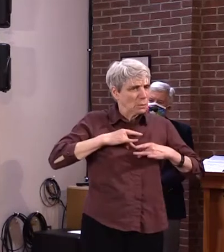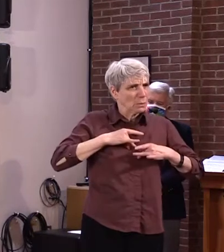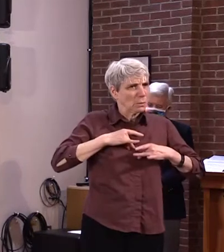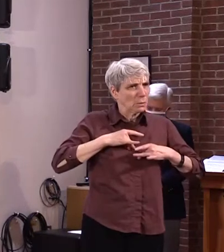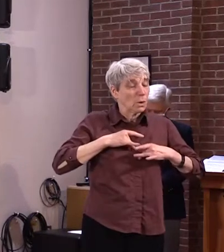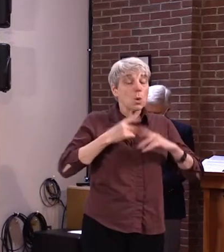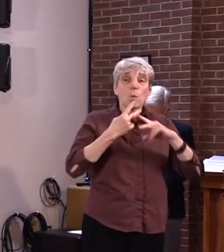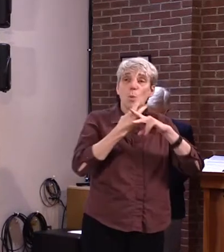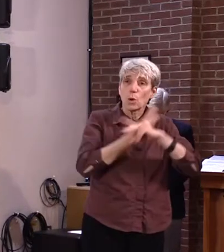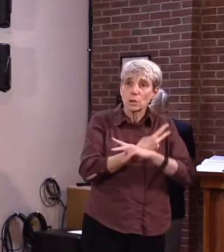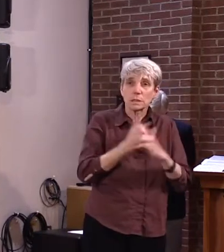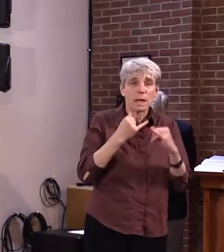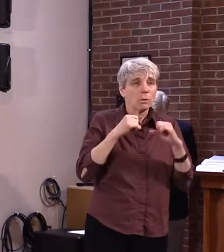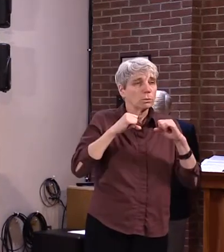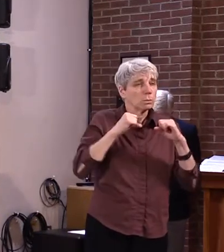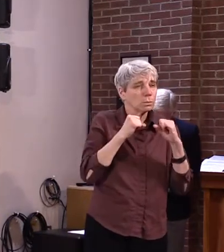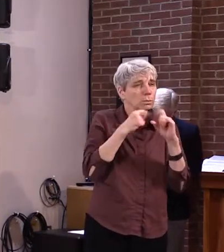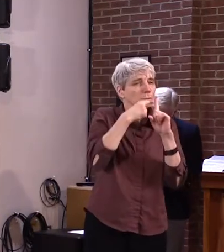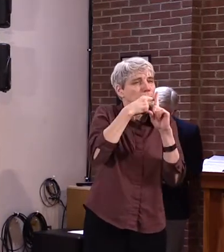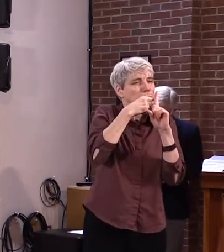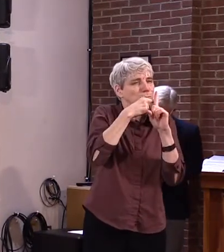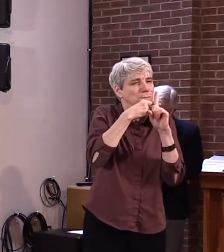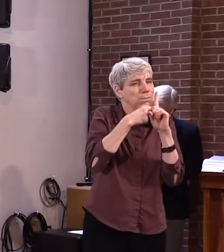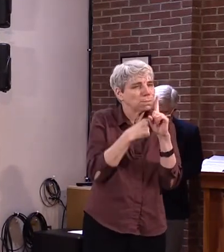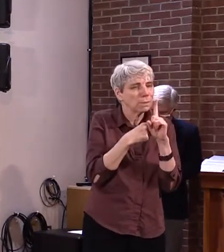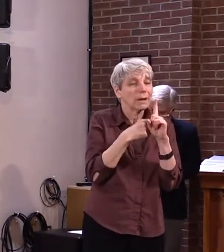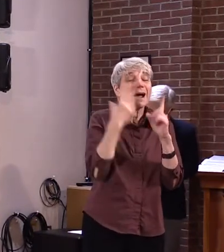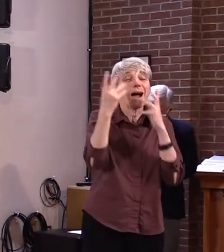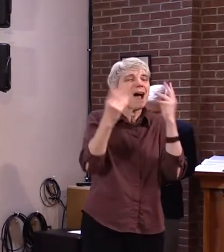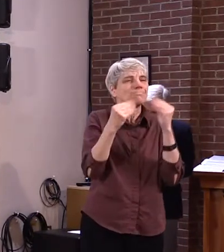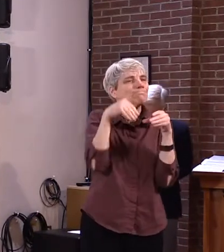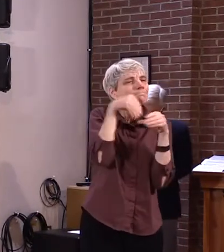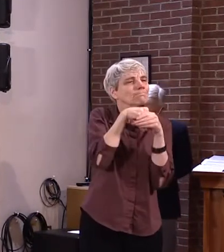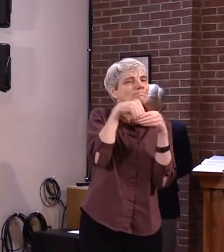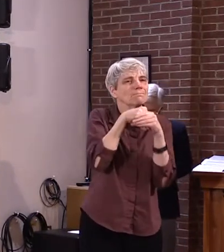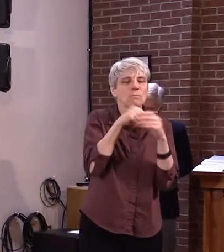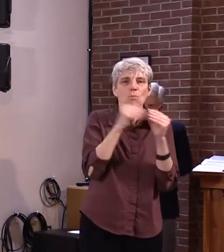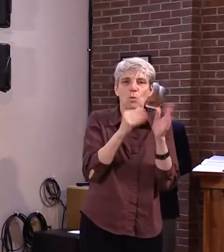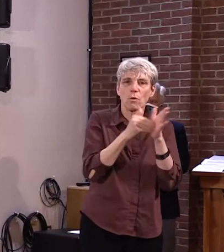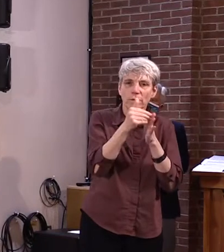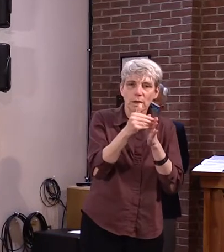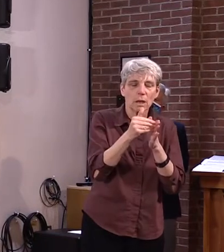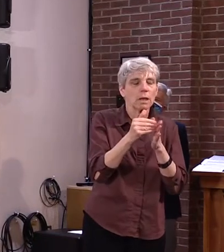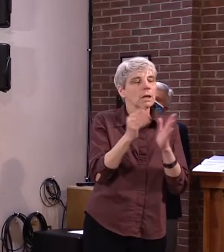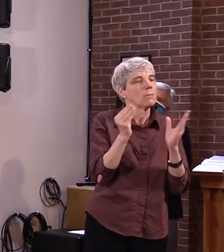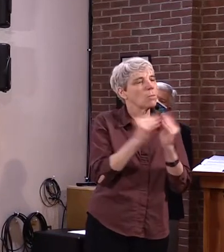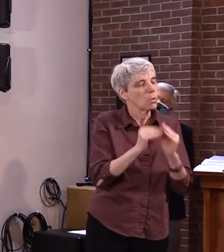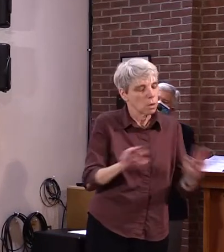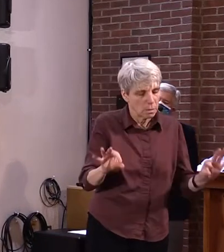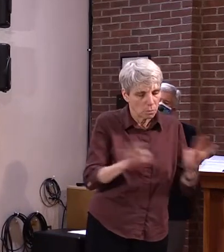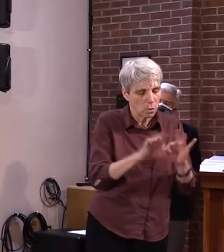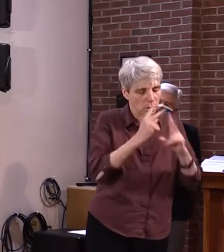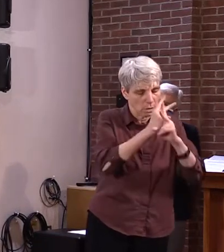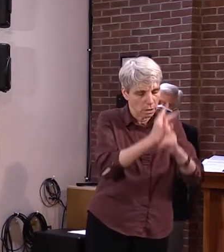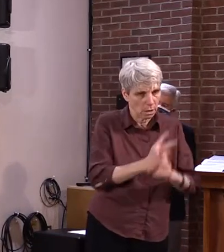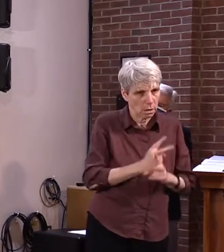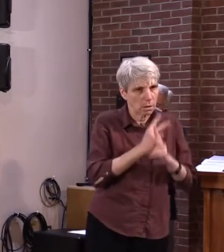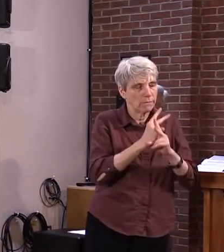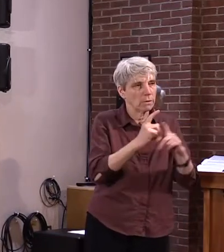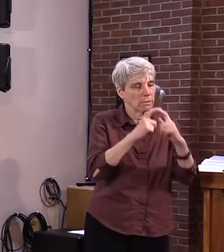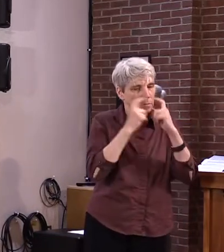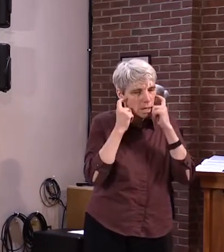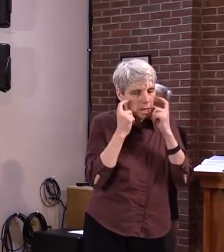spend more time inside together, taking COVID safety precautions is more important than ever.